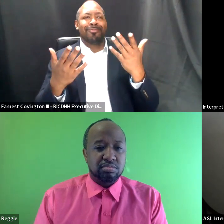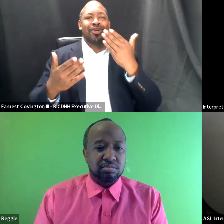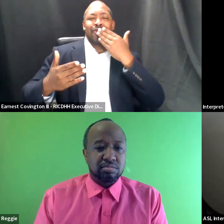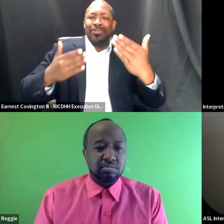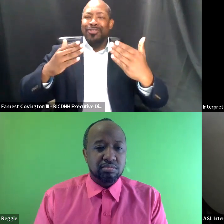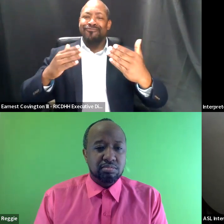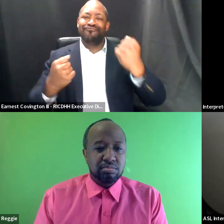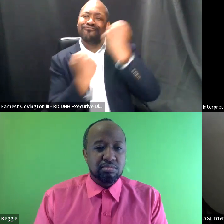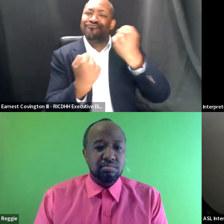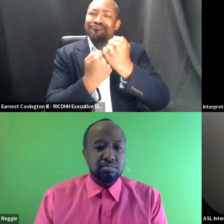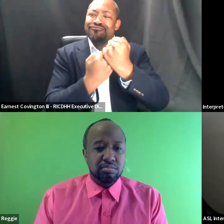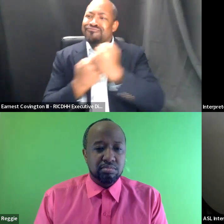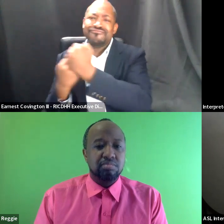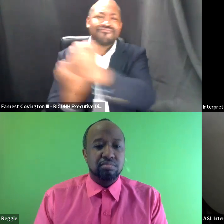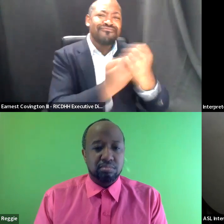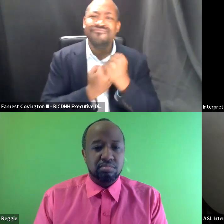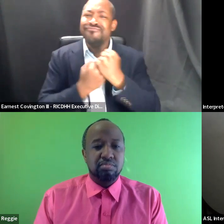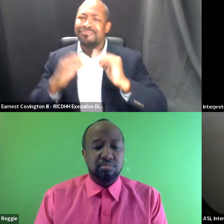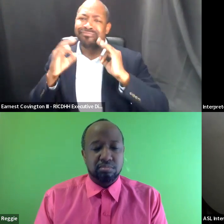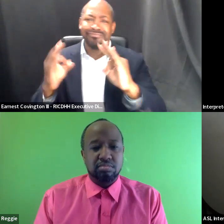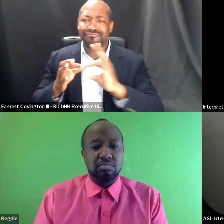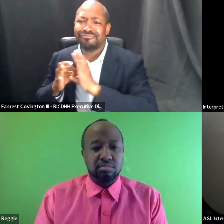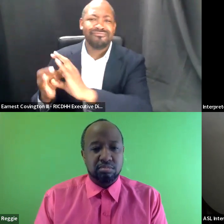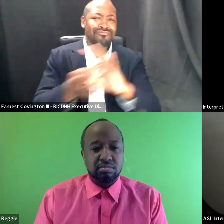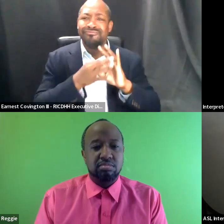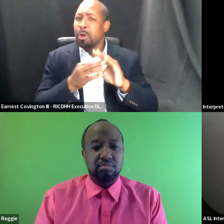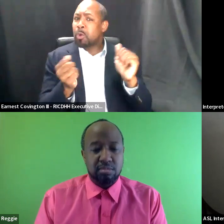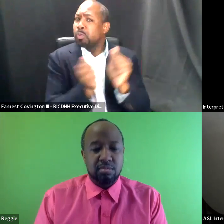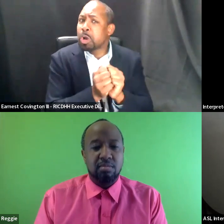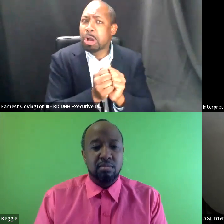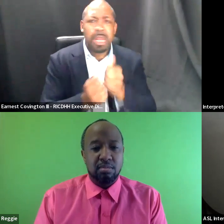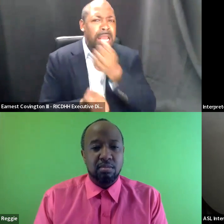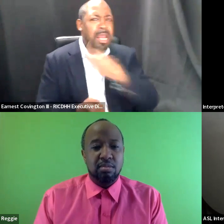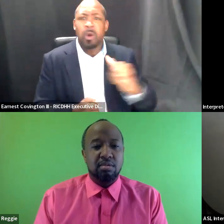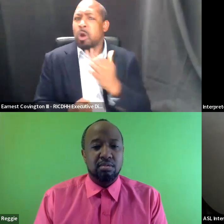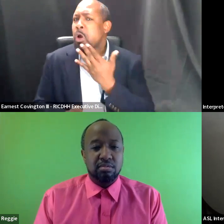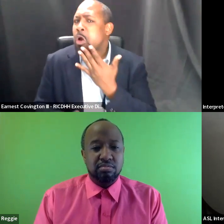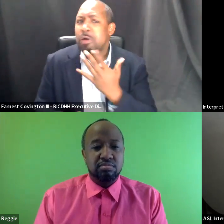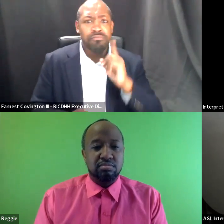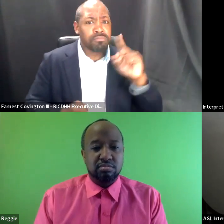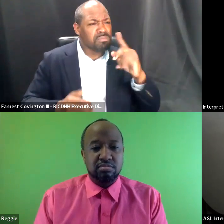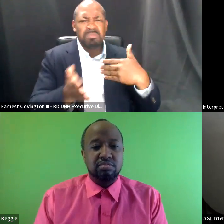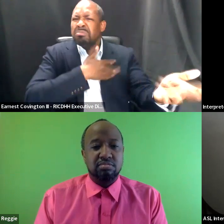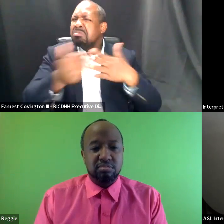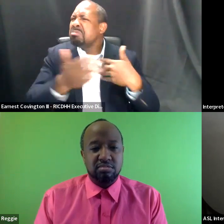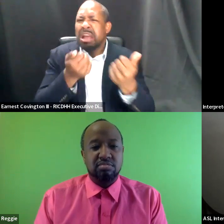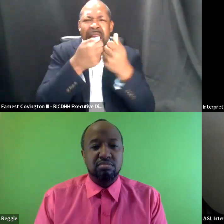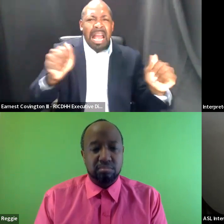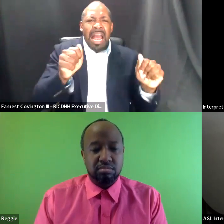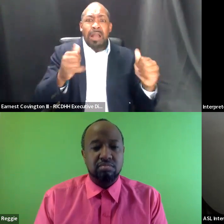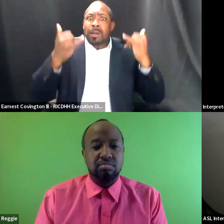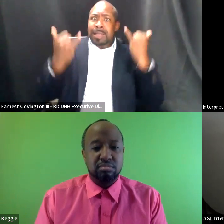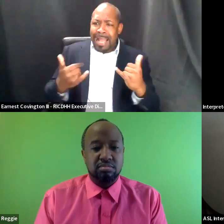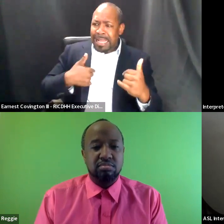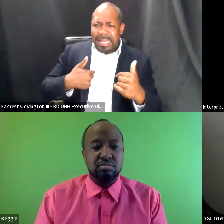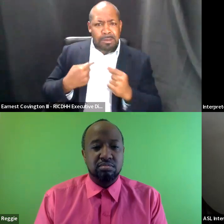with all of these subsets of communities. I really want the community to be, inclusive and support each